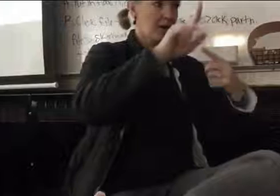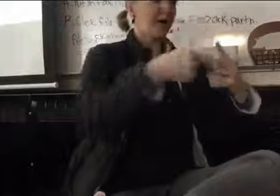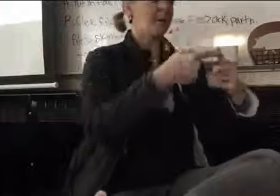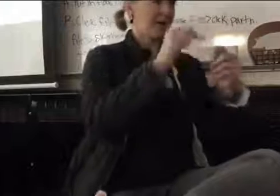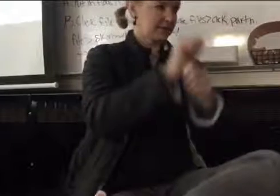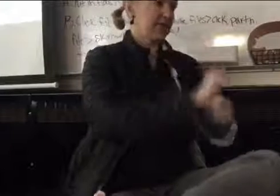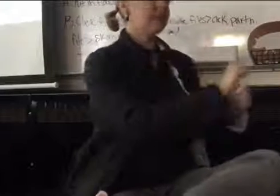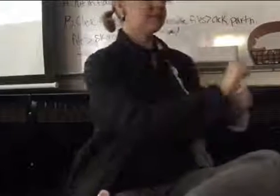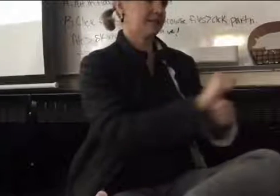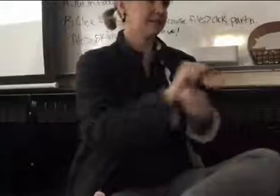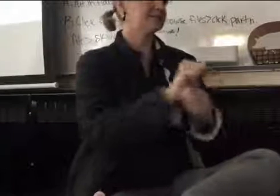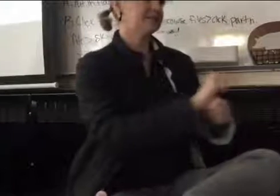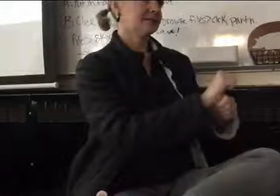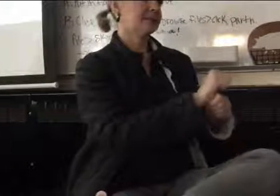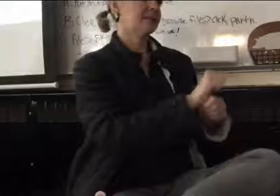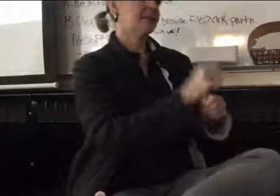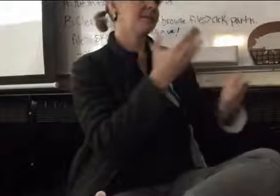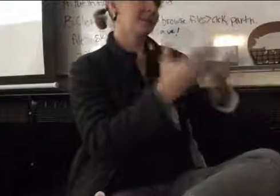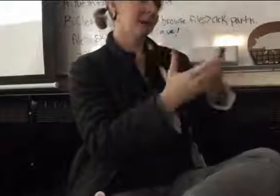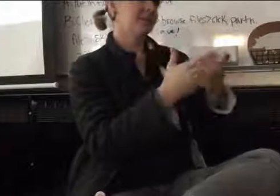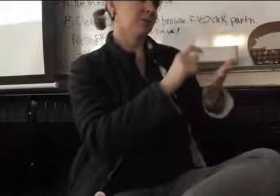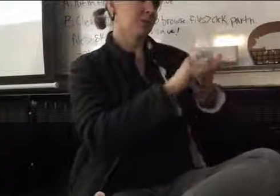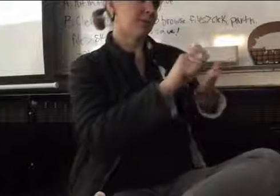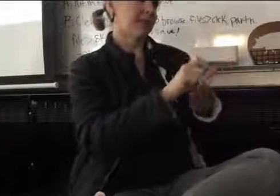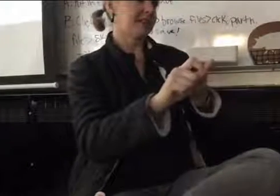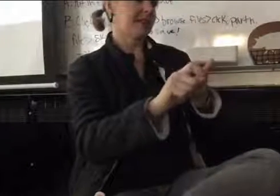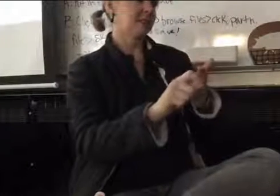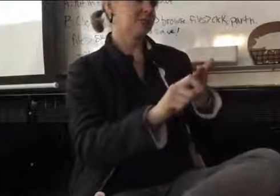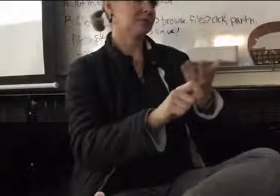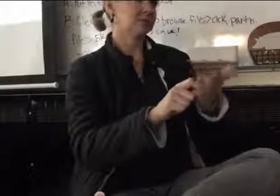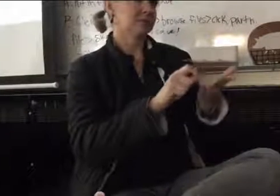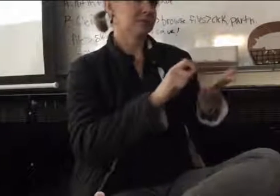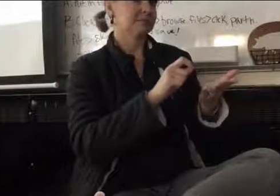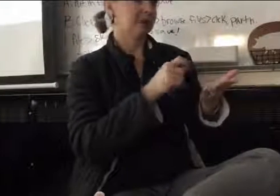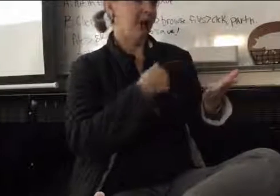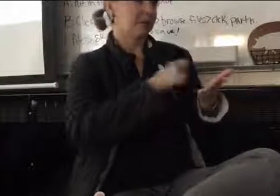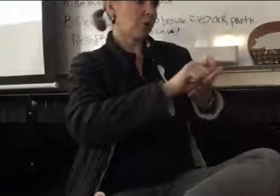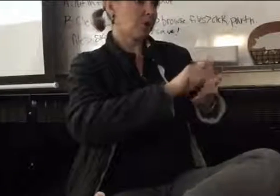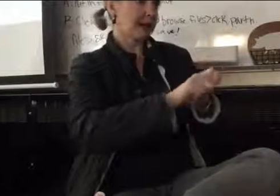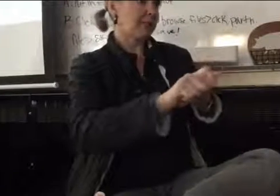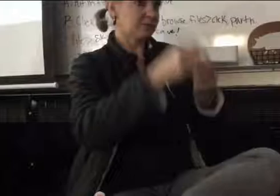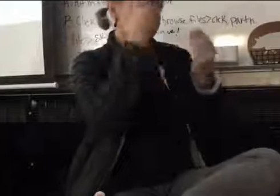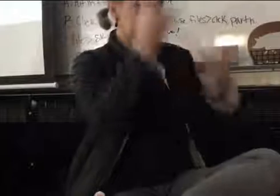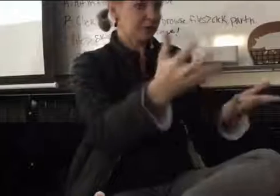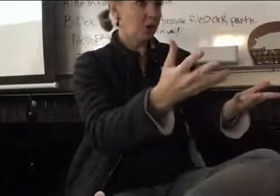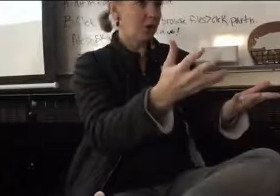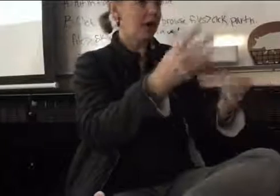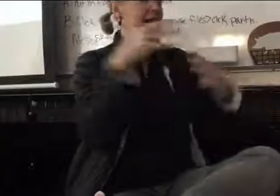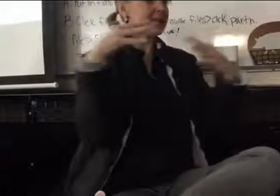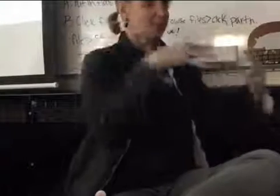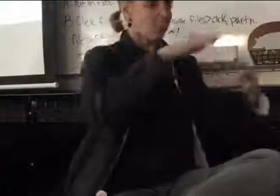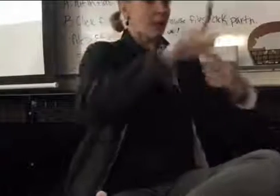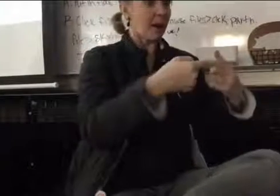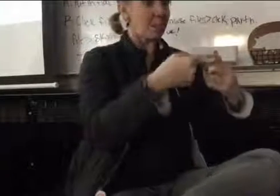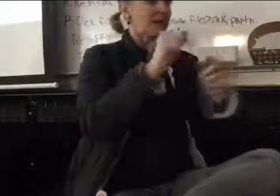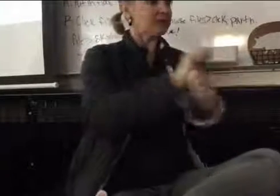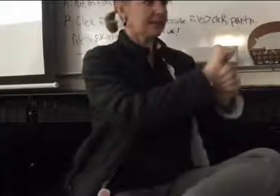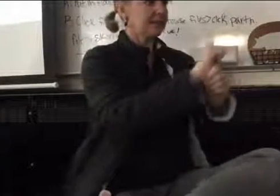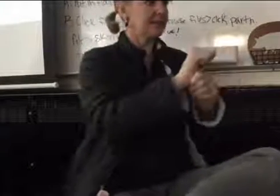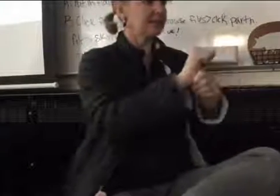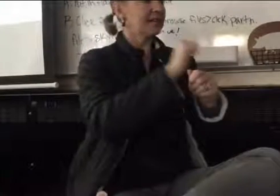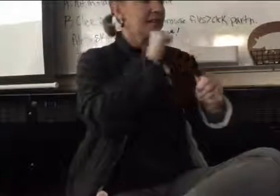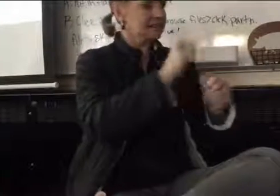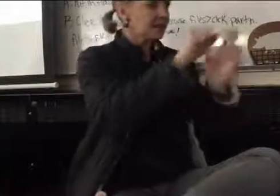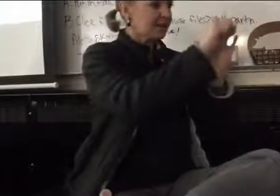slavery. And if you want to maybe write that down to confirm that, this is now a war about slavery. It's not just states' rights or anything along